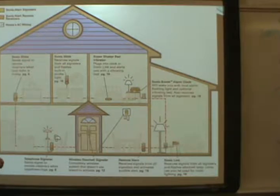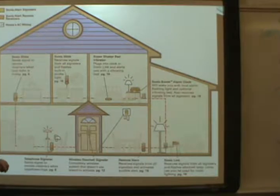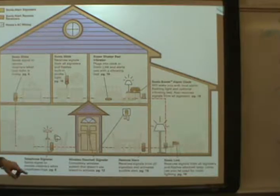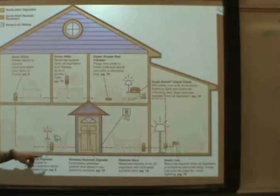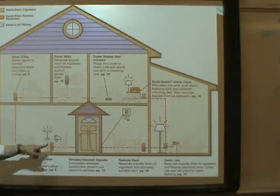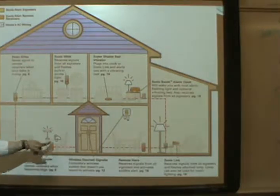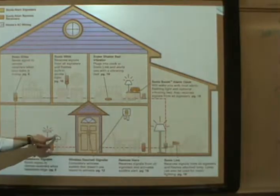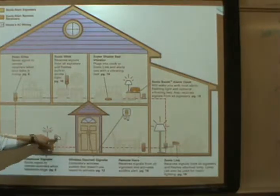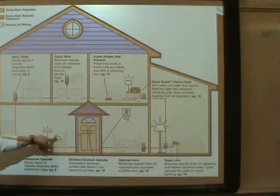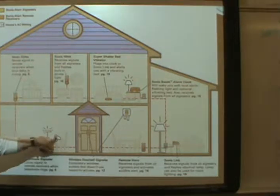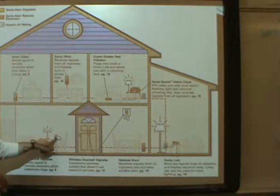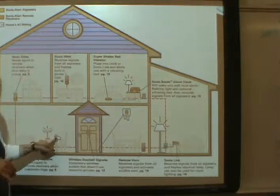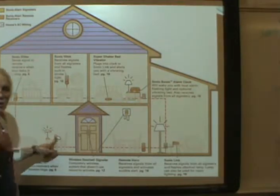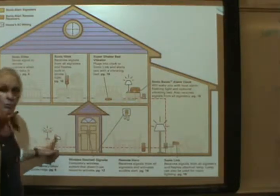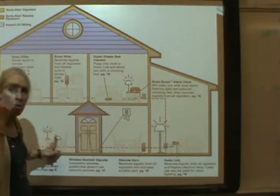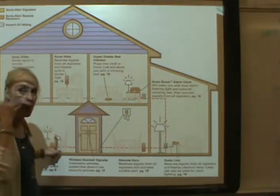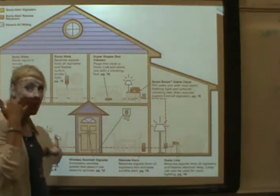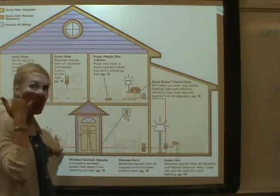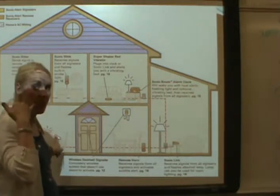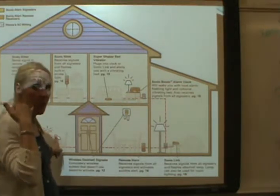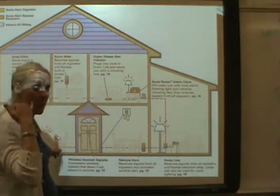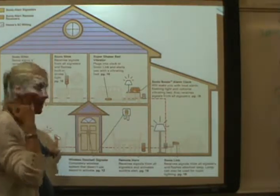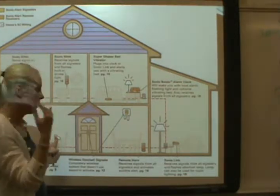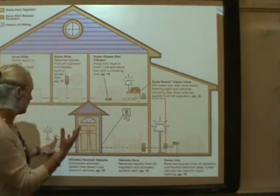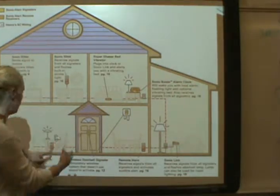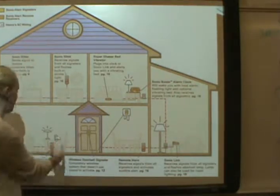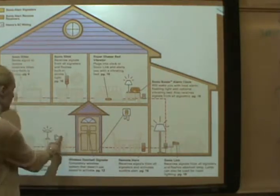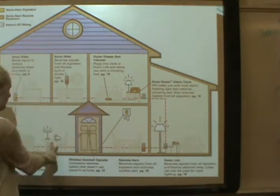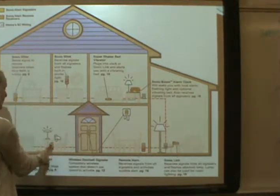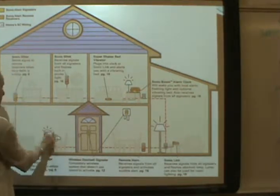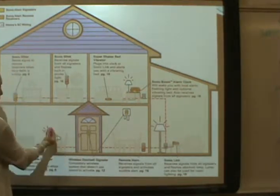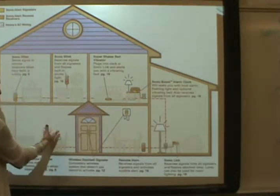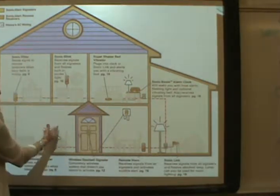Okay, with the phone ringing.